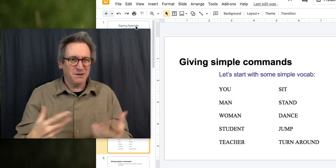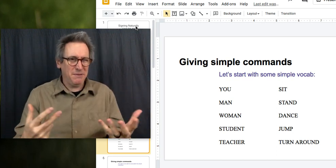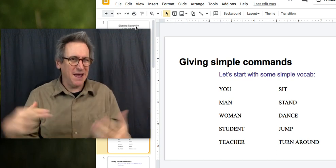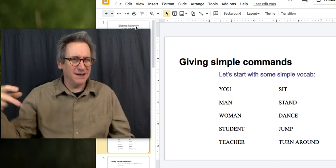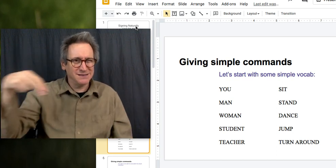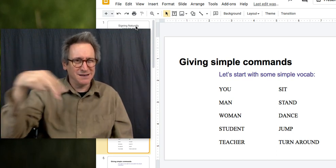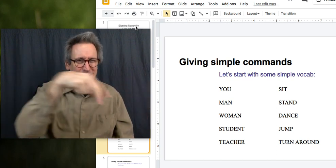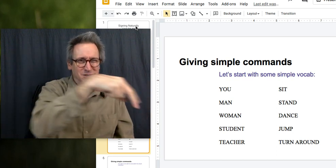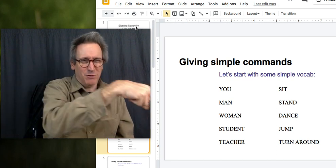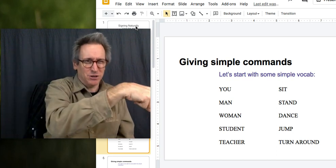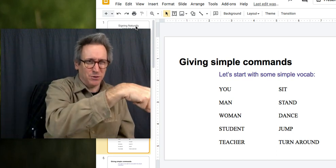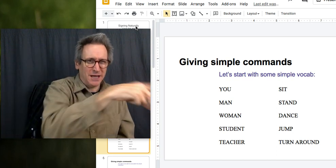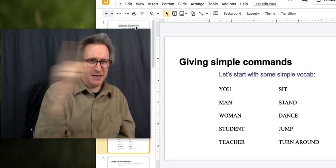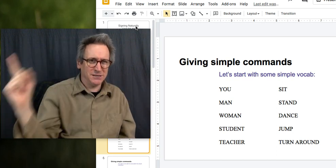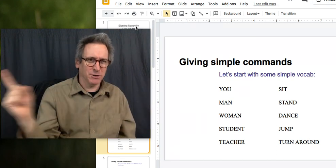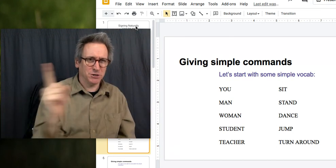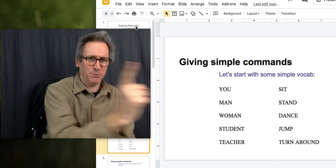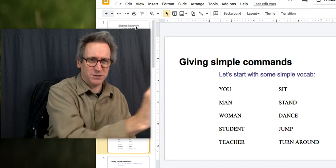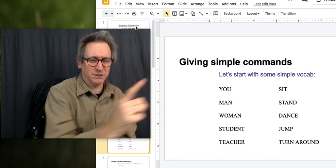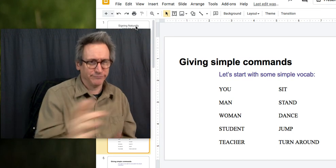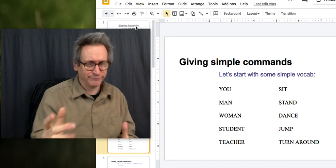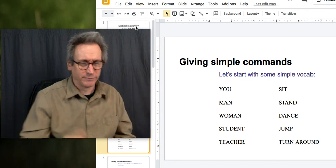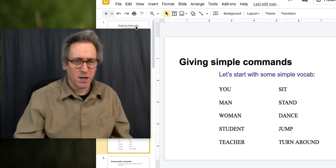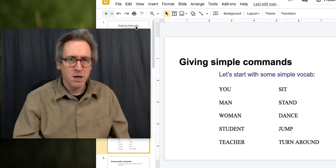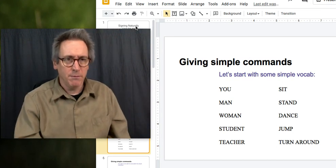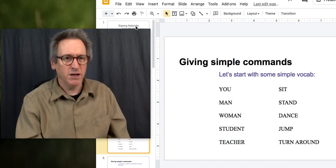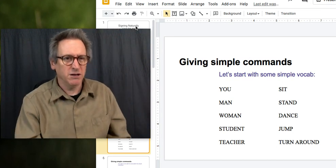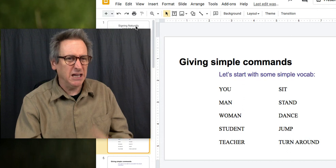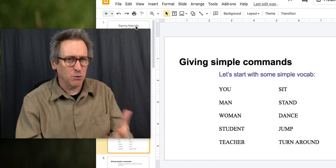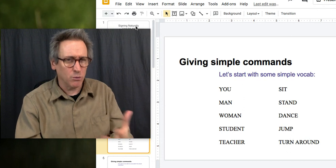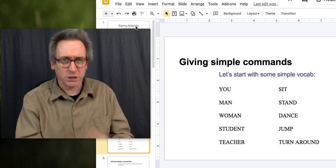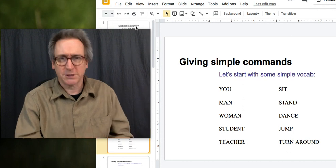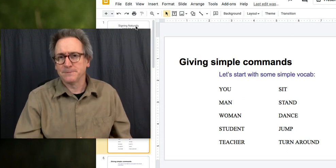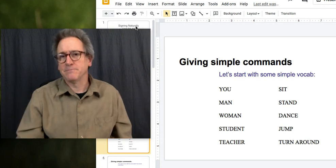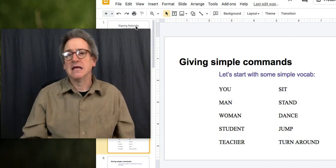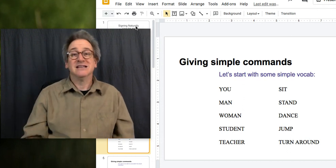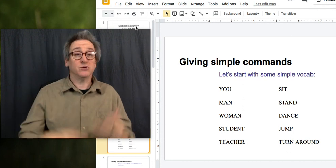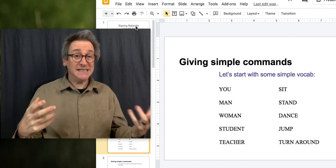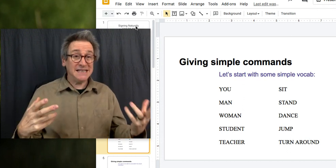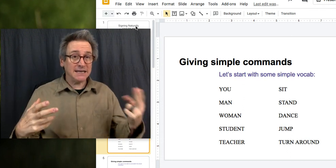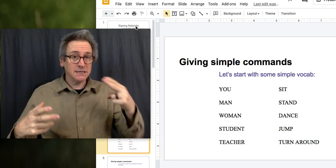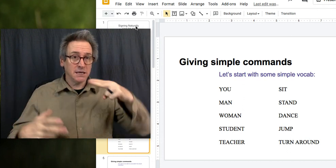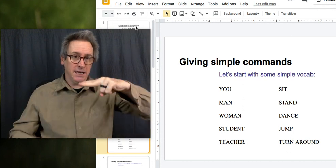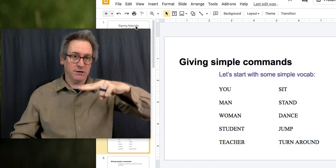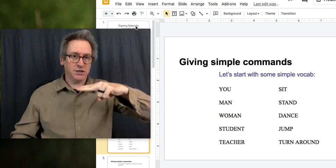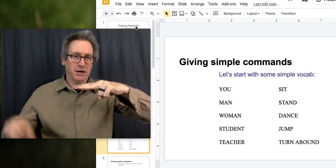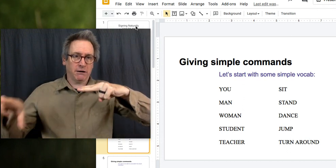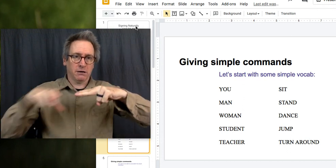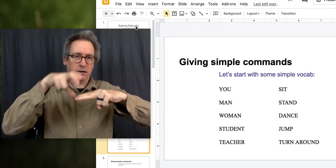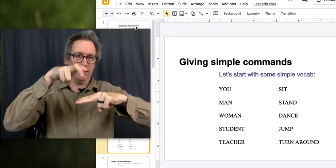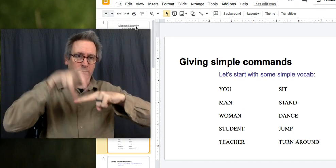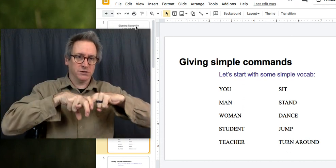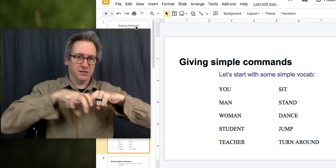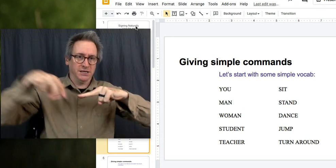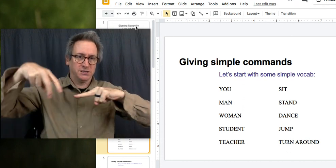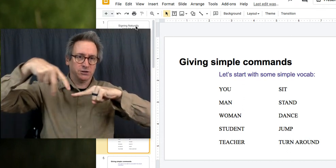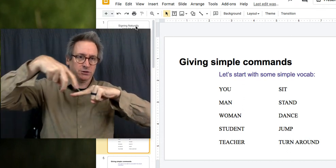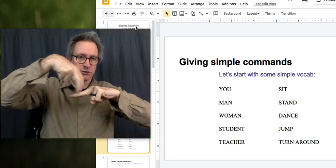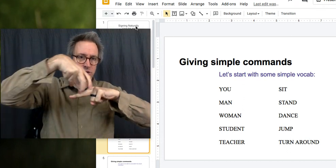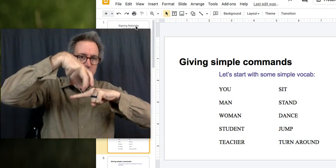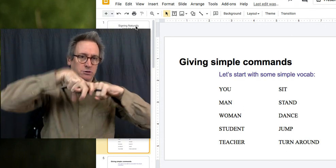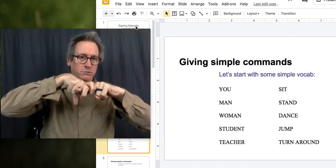Depends. Sometimes you don't want to show the legs, you want to show the person, but either one works. So sit, here's the chair, and the person